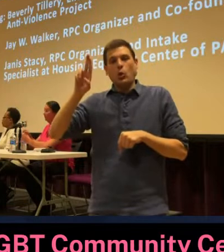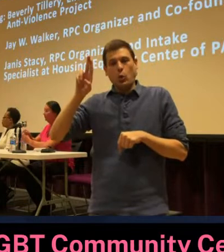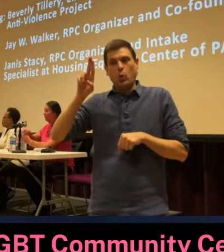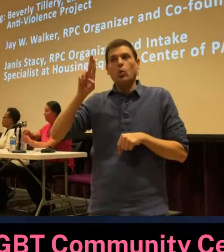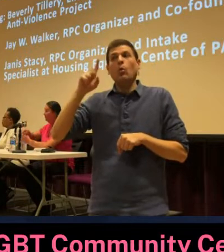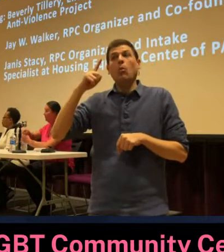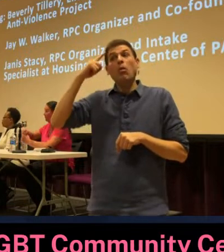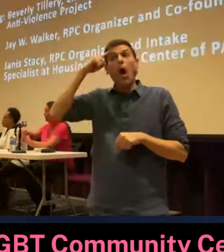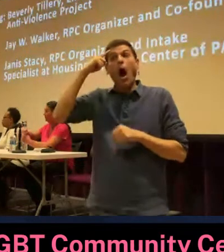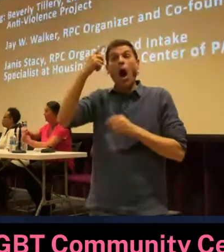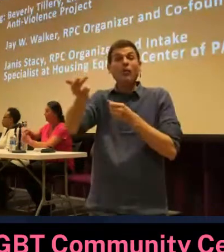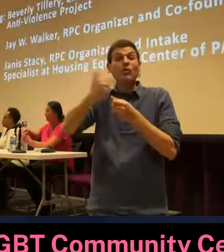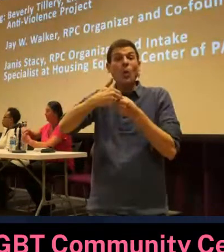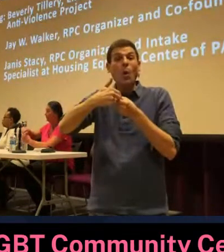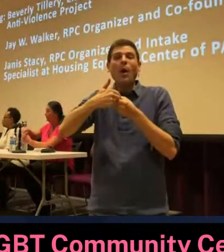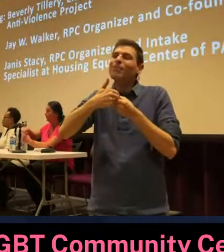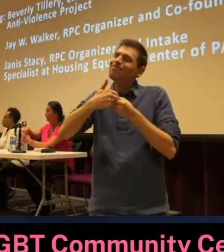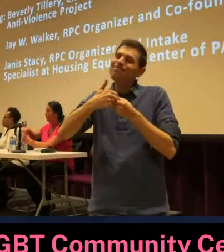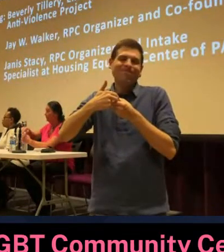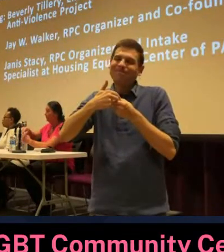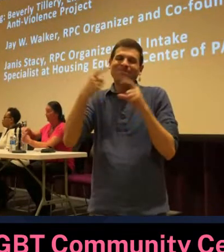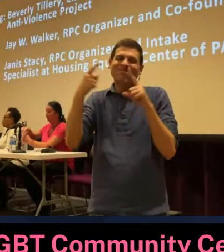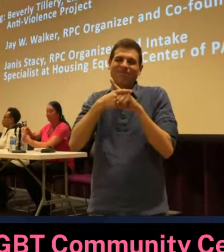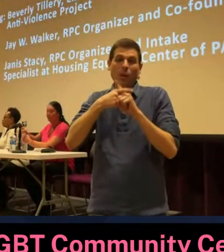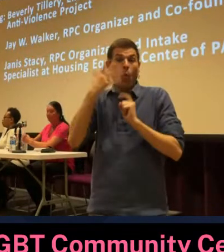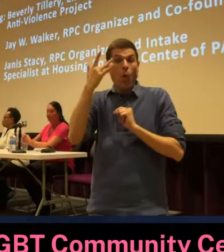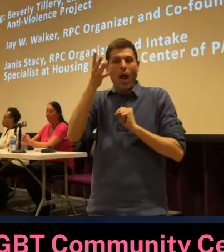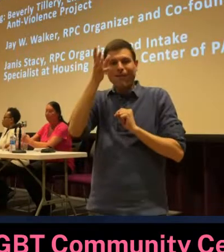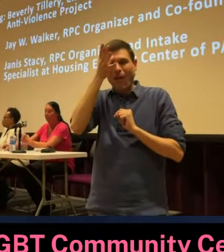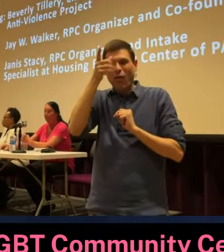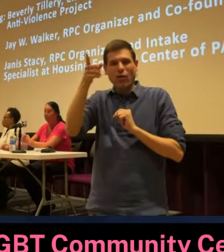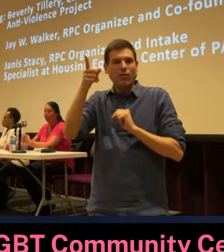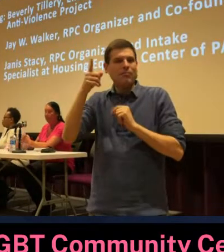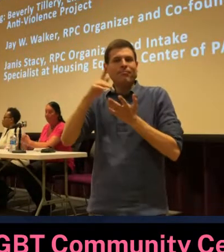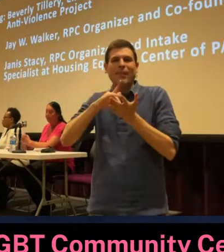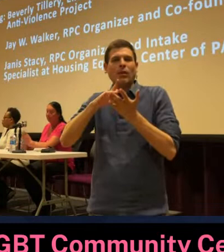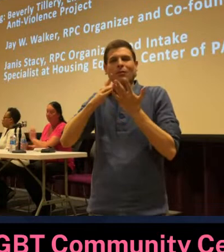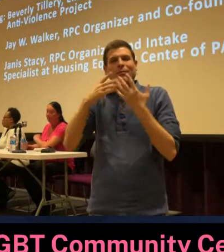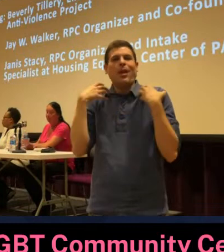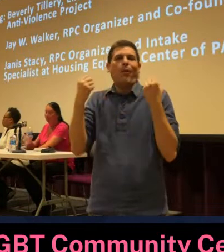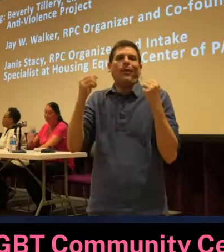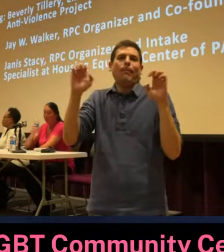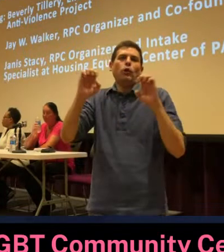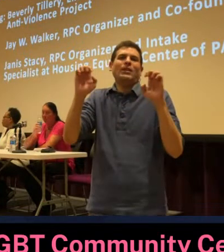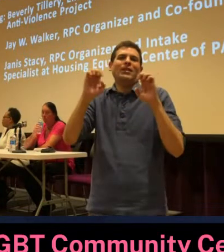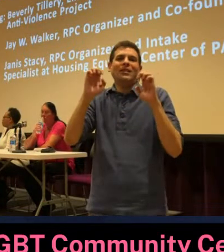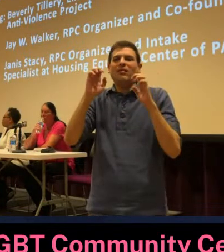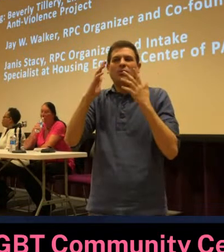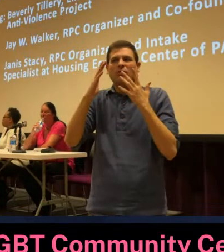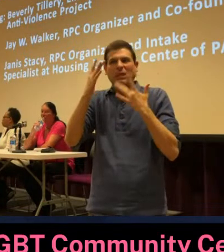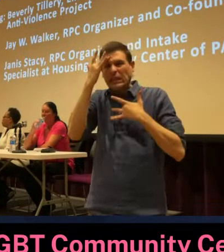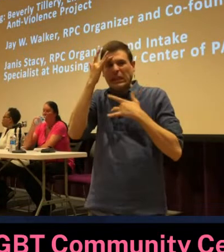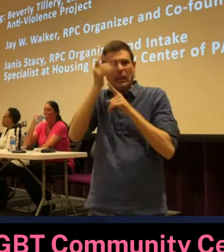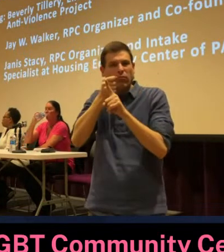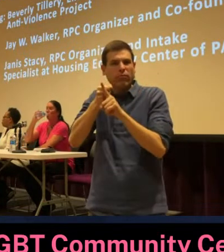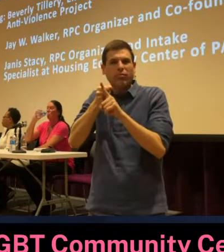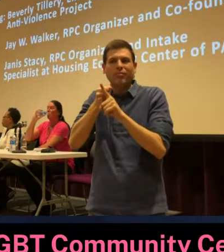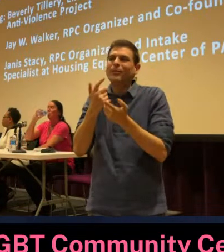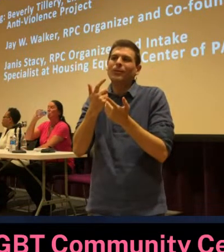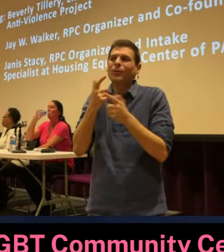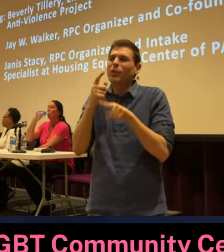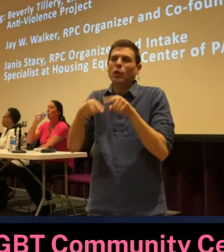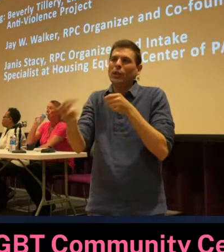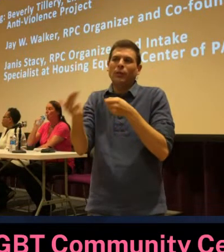to be here today. Her father fell ill, she was having a medical emergency, and so she wasn't able to come. But the work